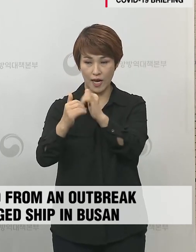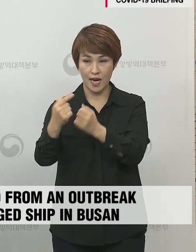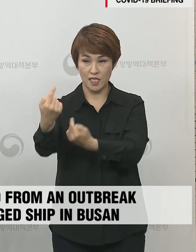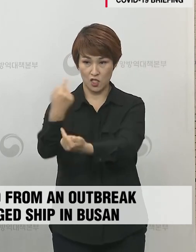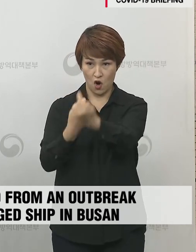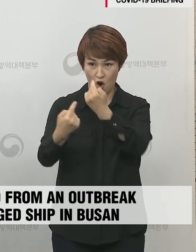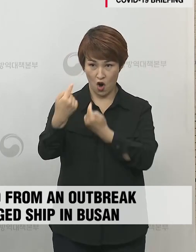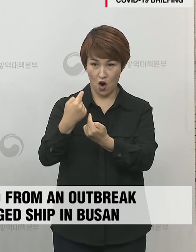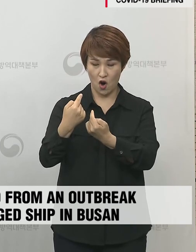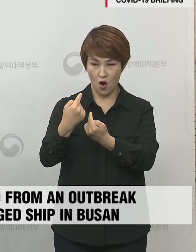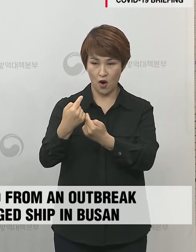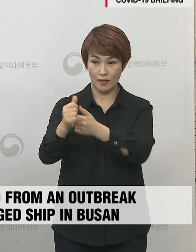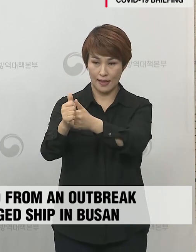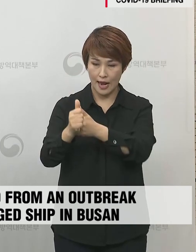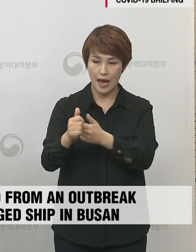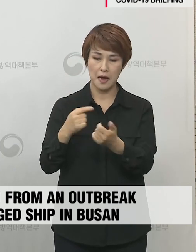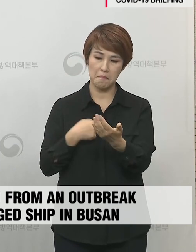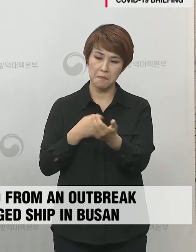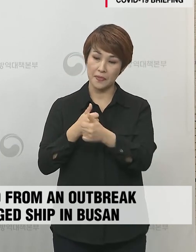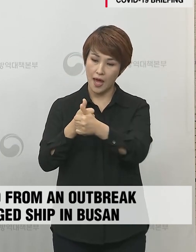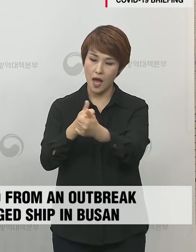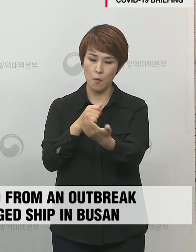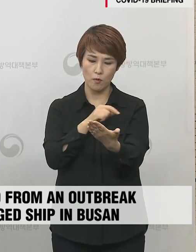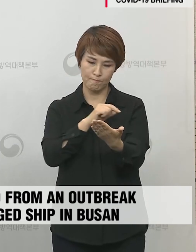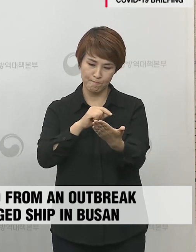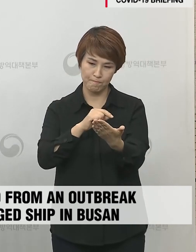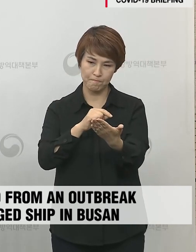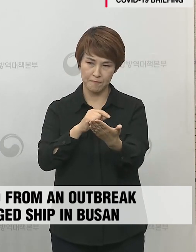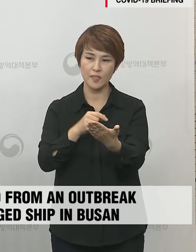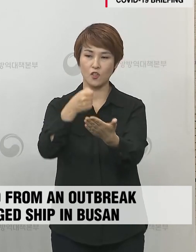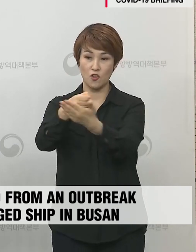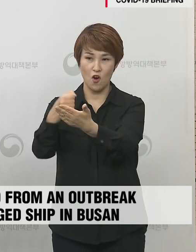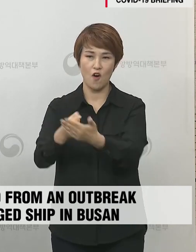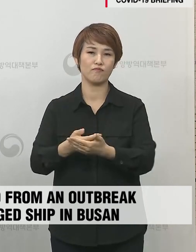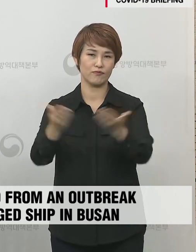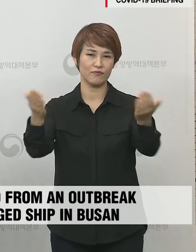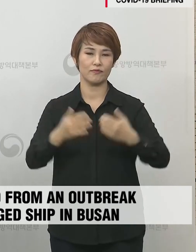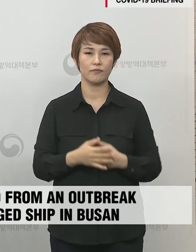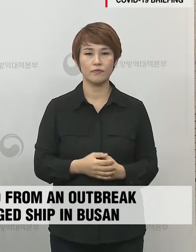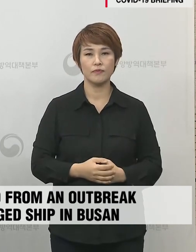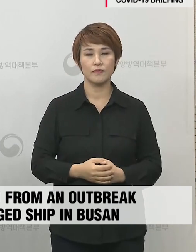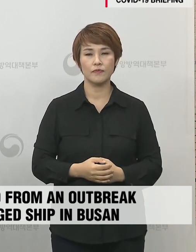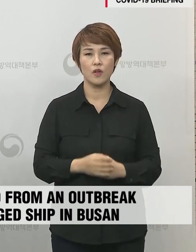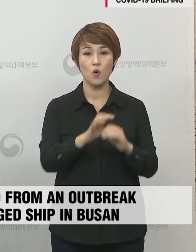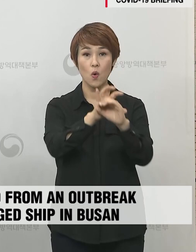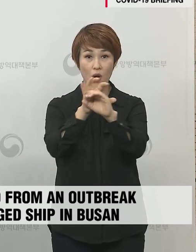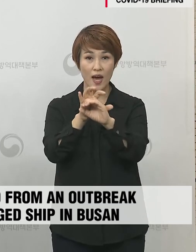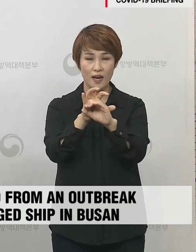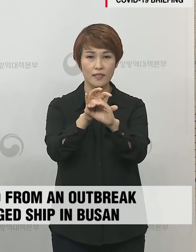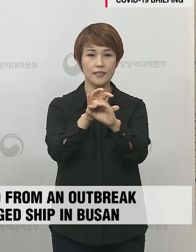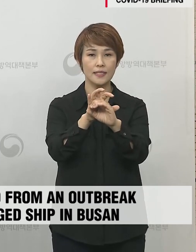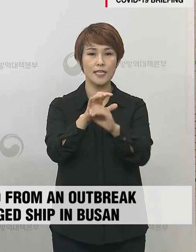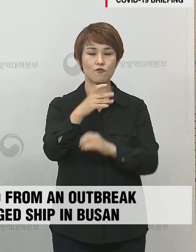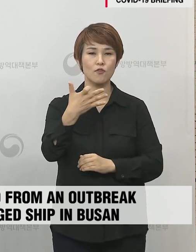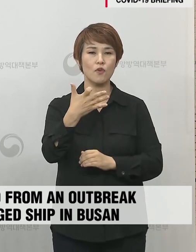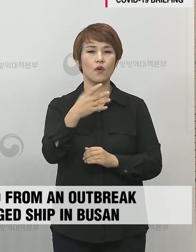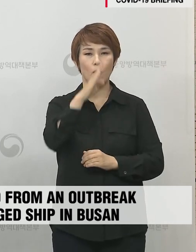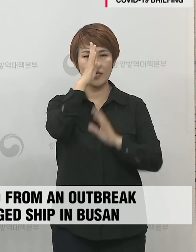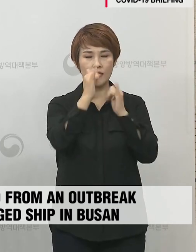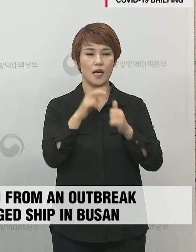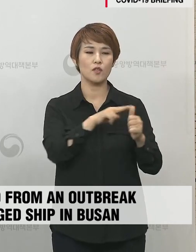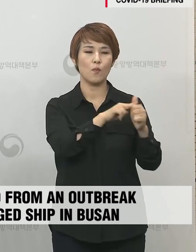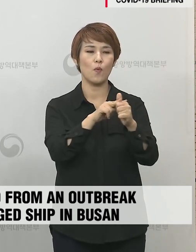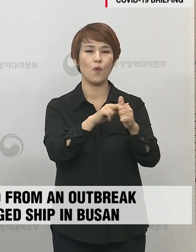be given out to the researchers and on a fair system. And we also have